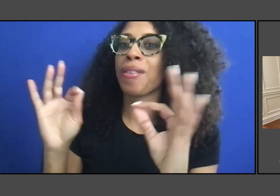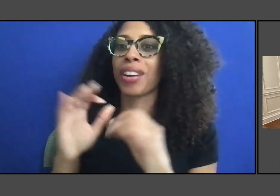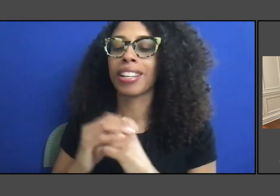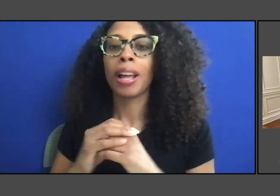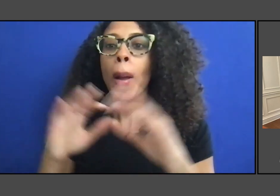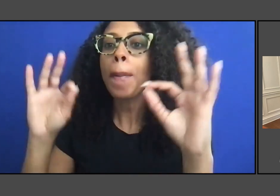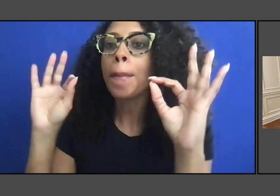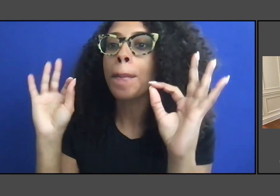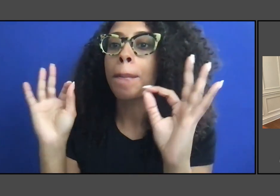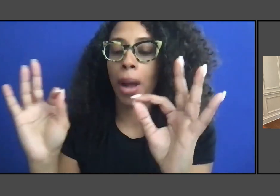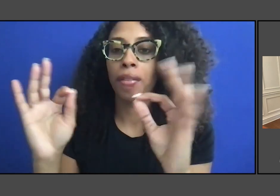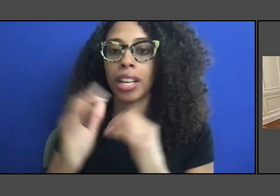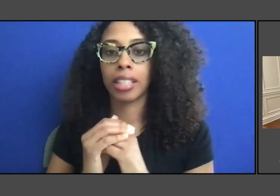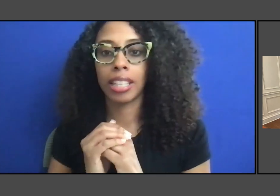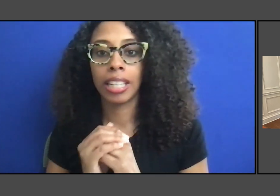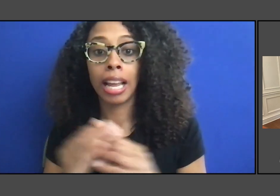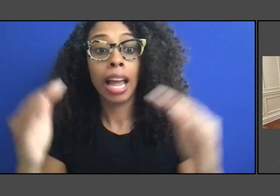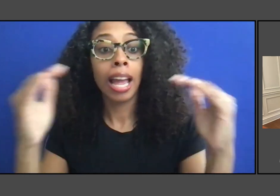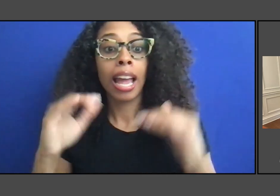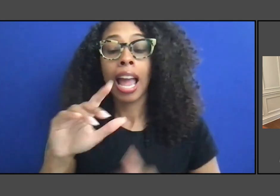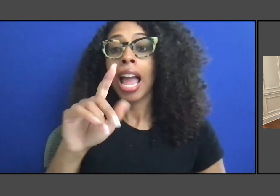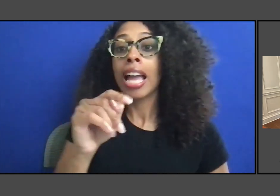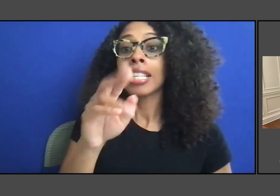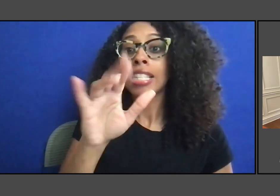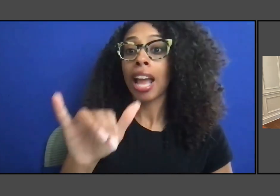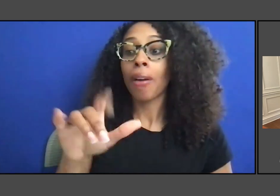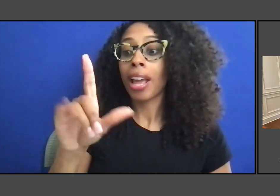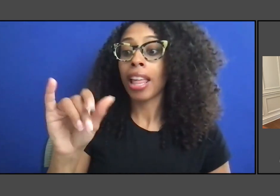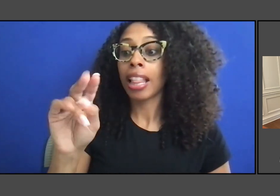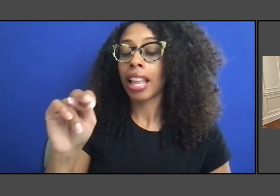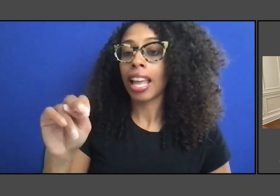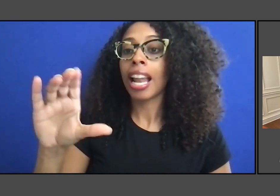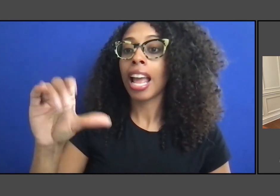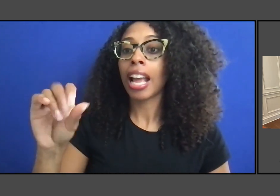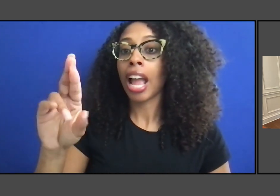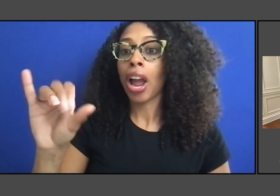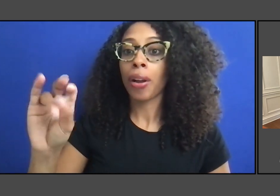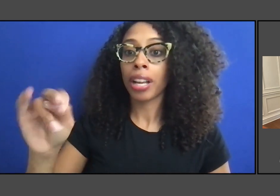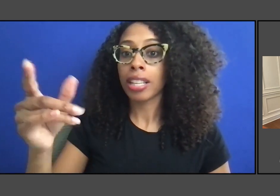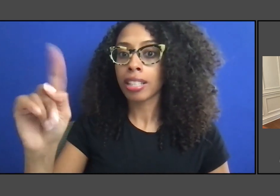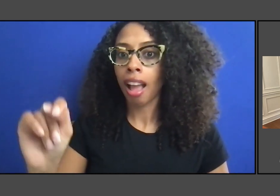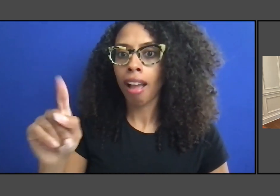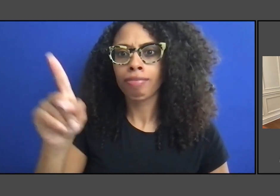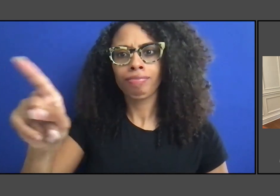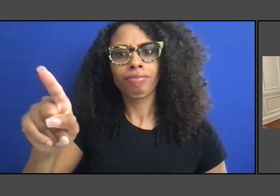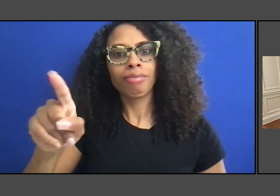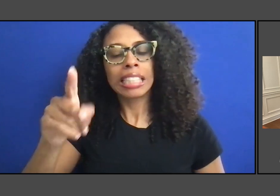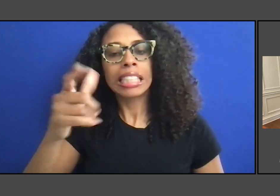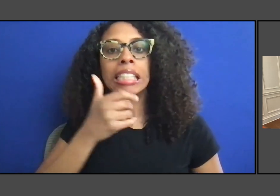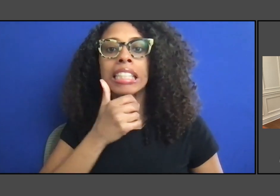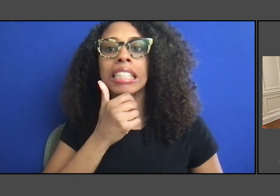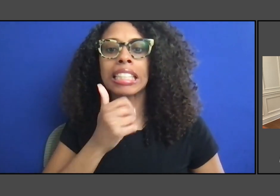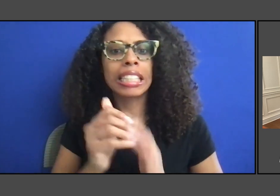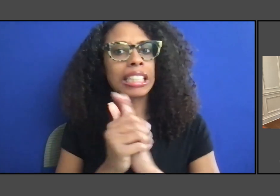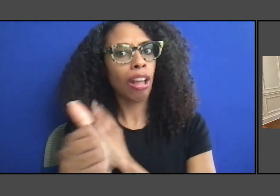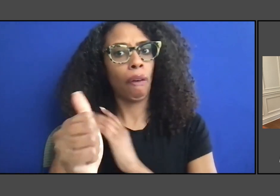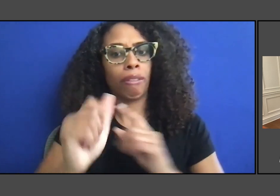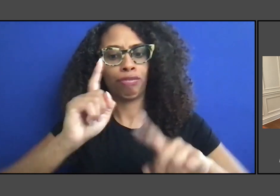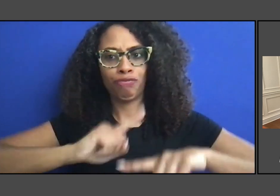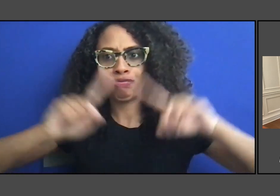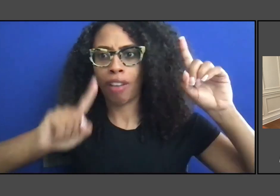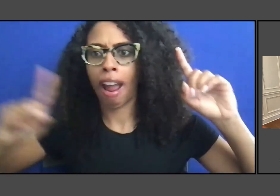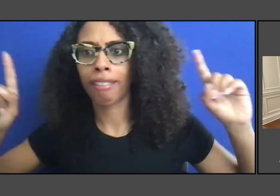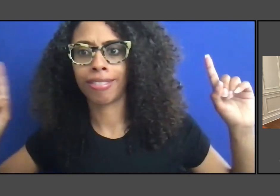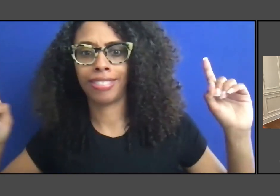And Terri Lyne Carrington is a multidisciplinary, there you are, drummer, band leader,